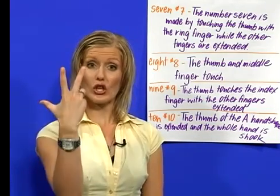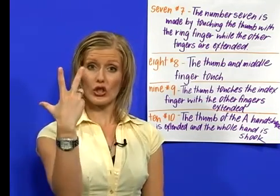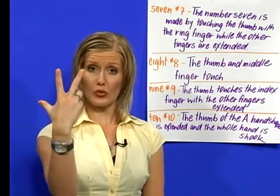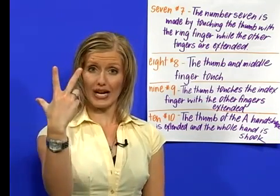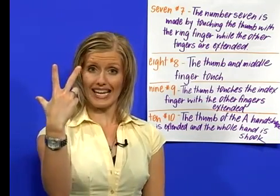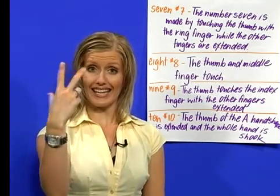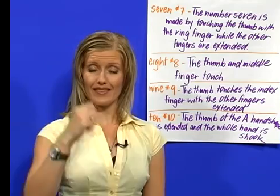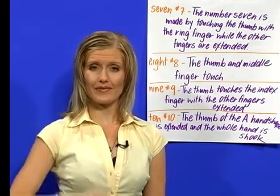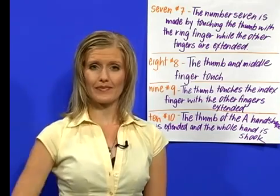3,